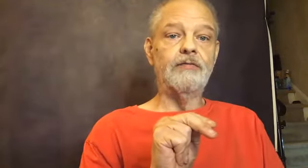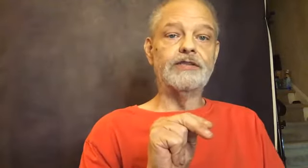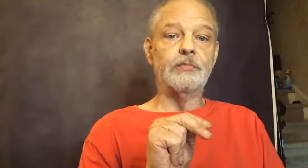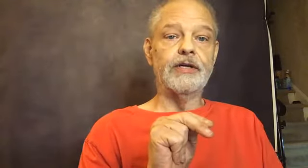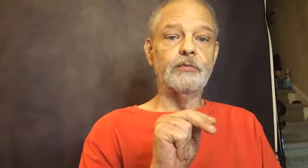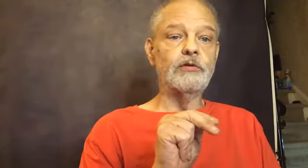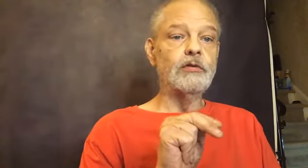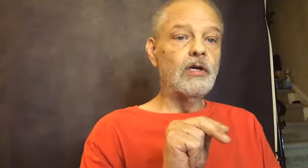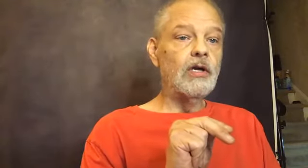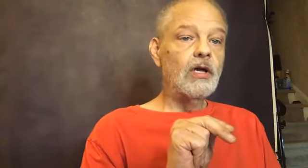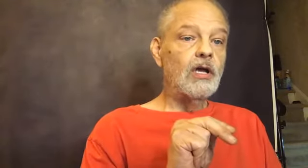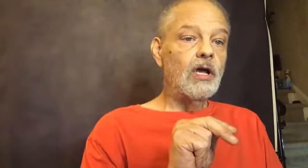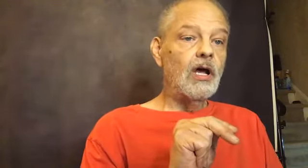it's applicable.